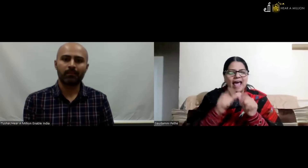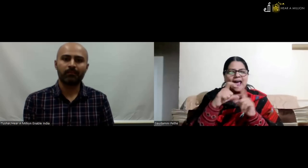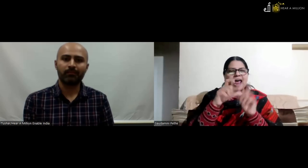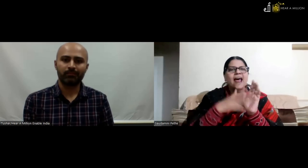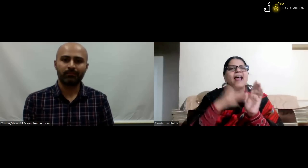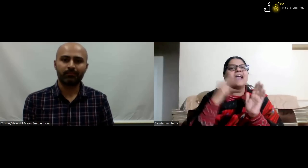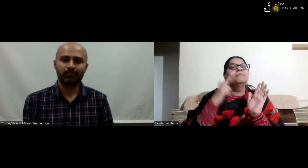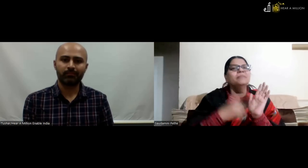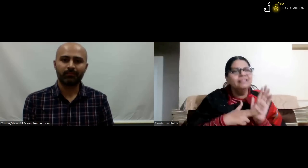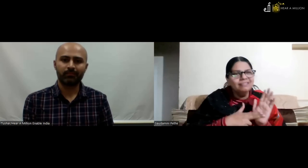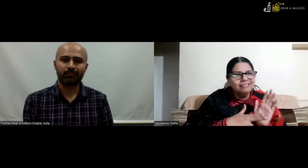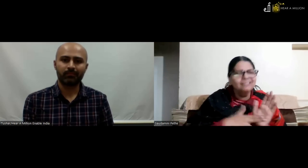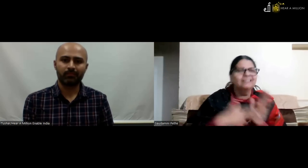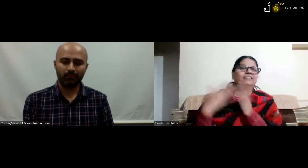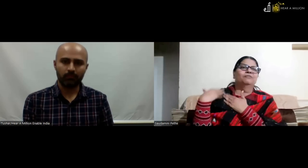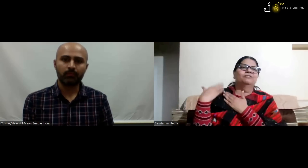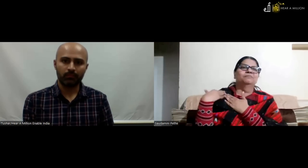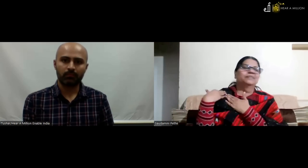responsibility.